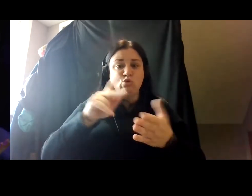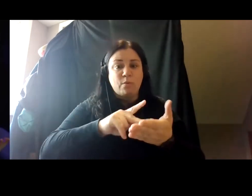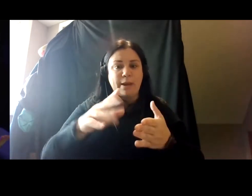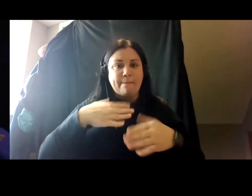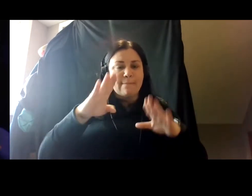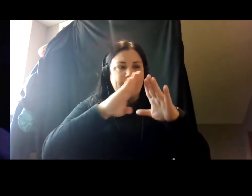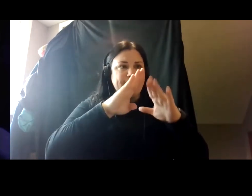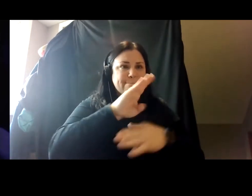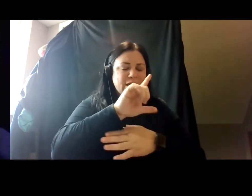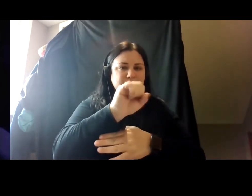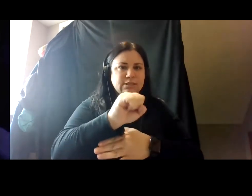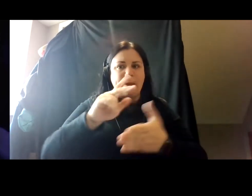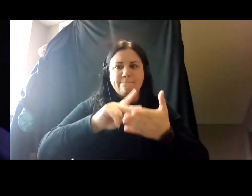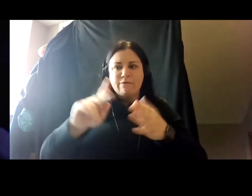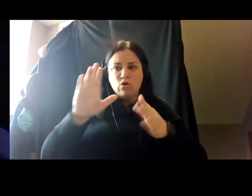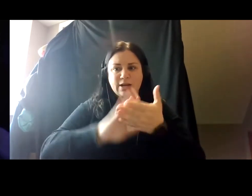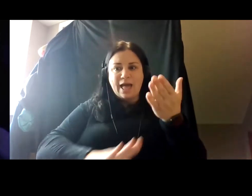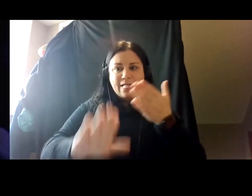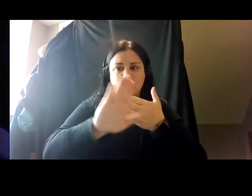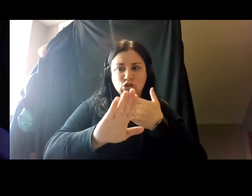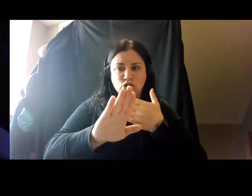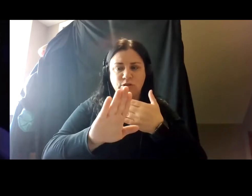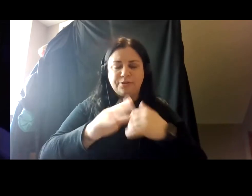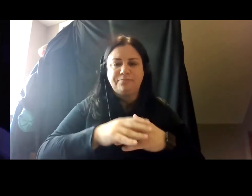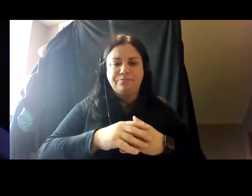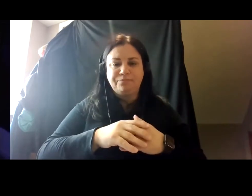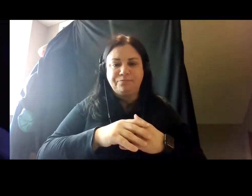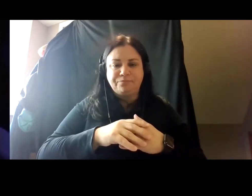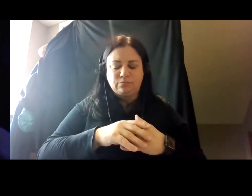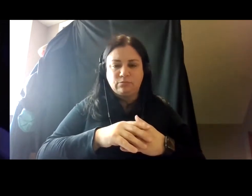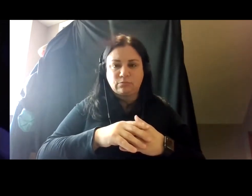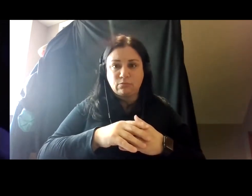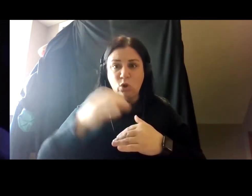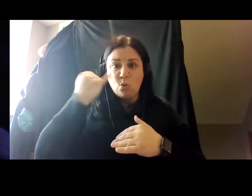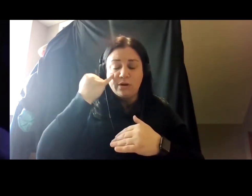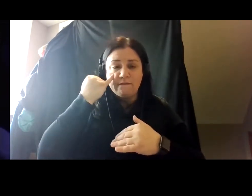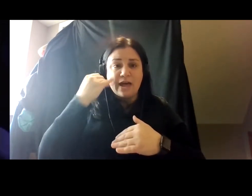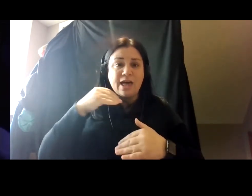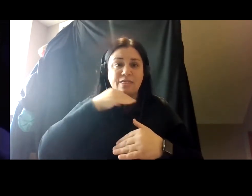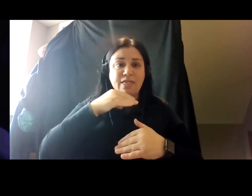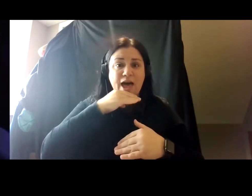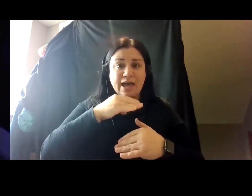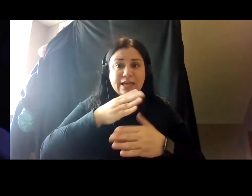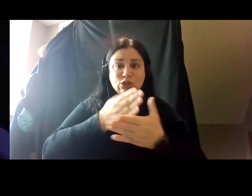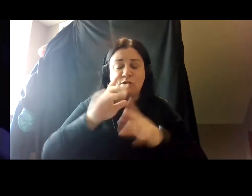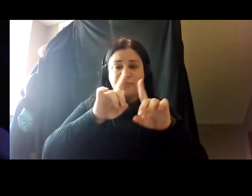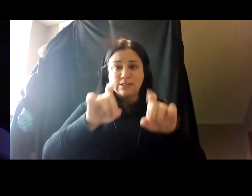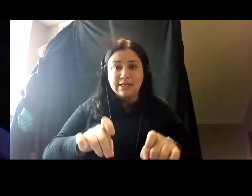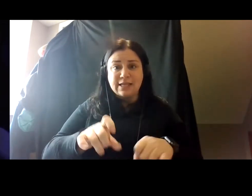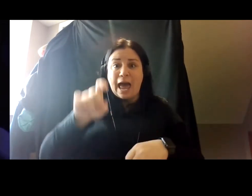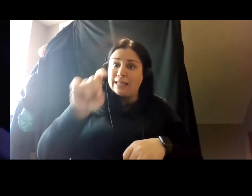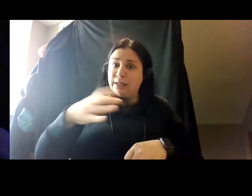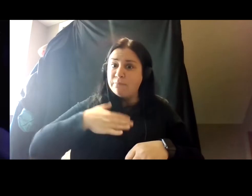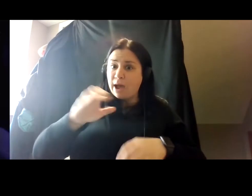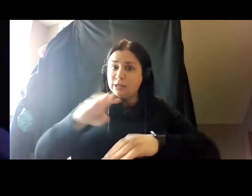for college. Like, this is all a thing. So I said, well, what if I lie through the polygraph test? I need to keep my job, and